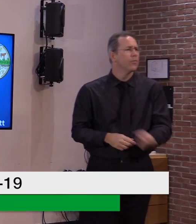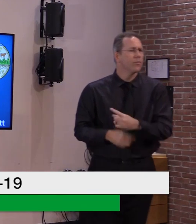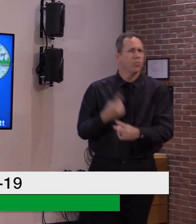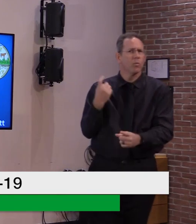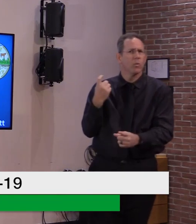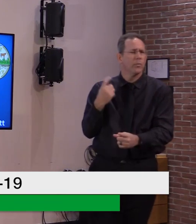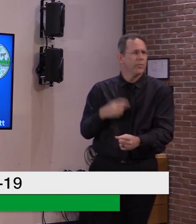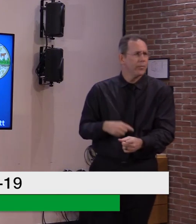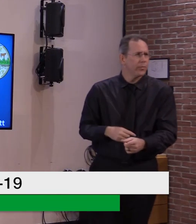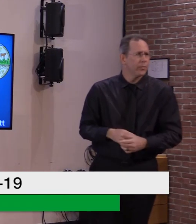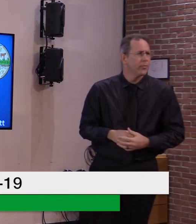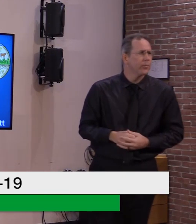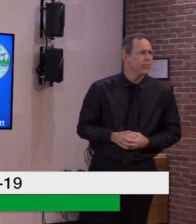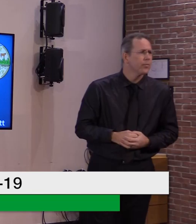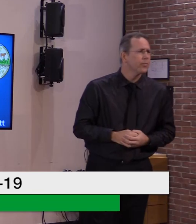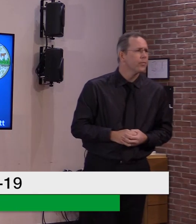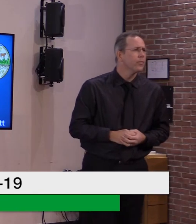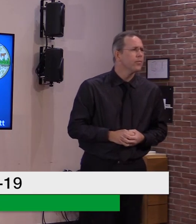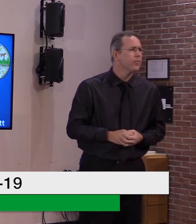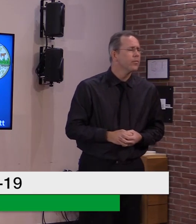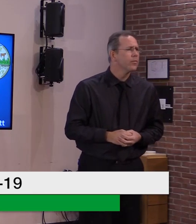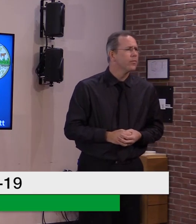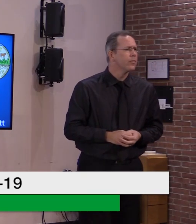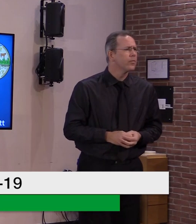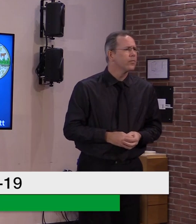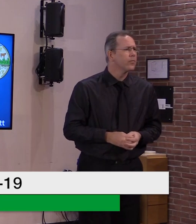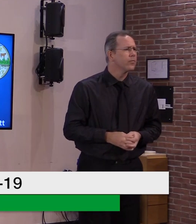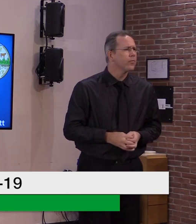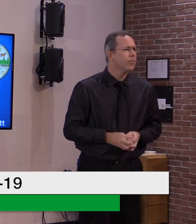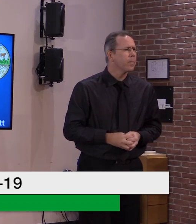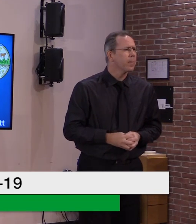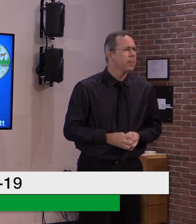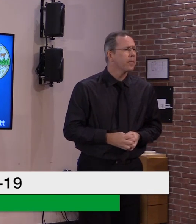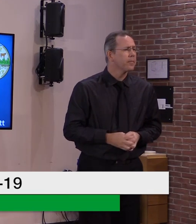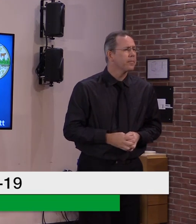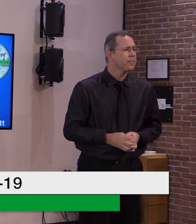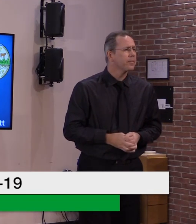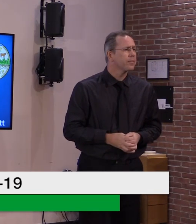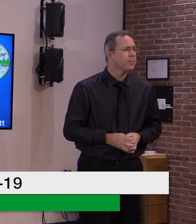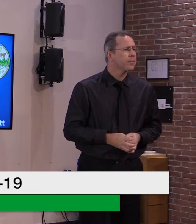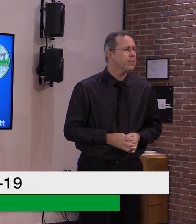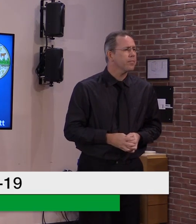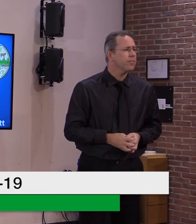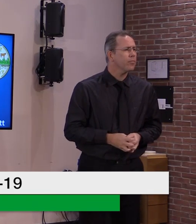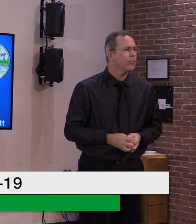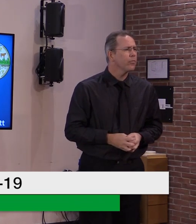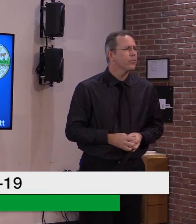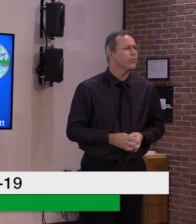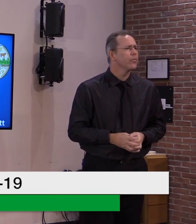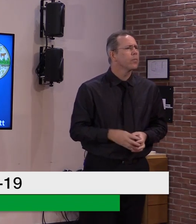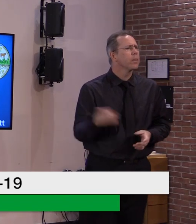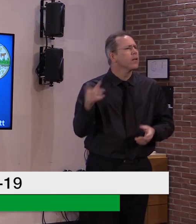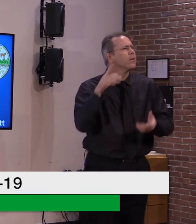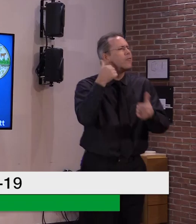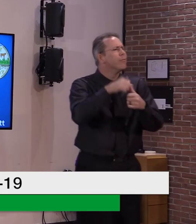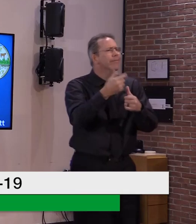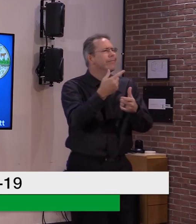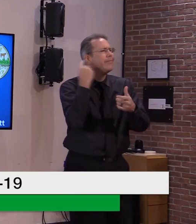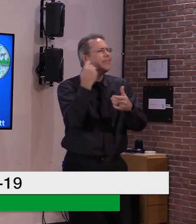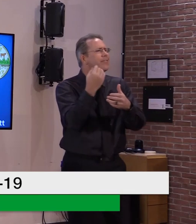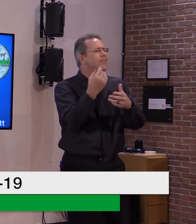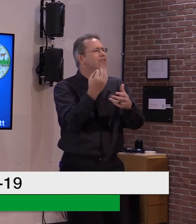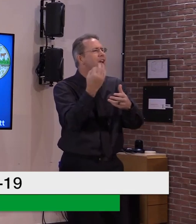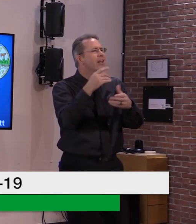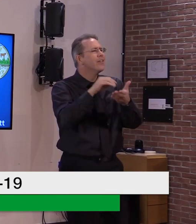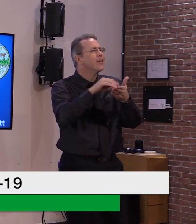conducted last week are all the results back at this point and and do you do you or aoe i guess have a